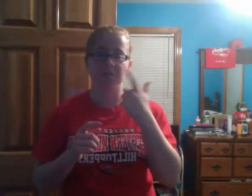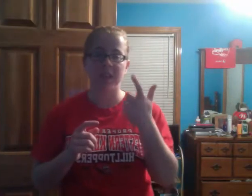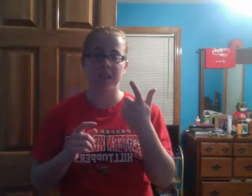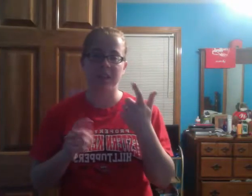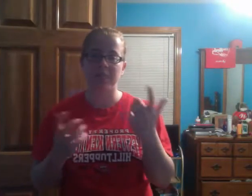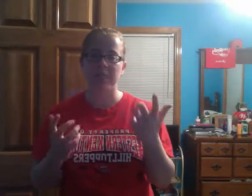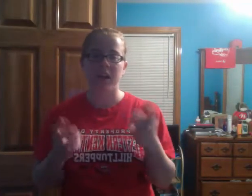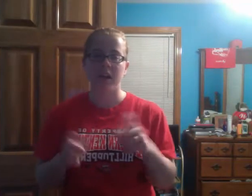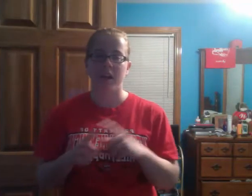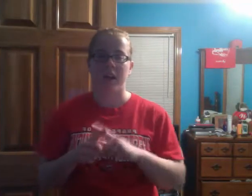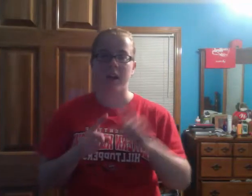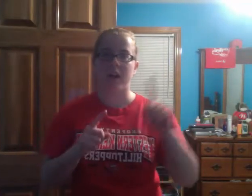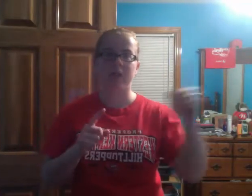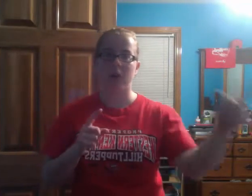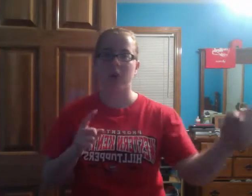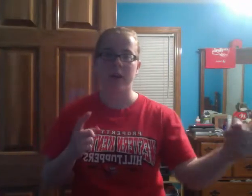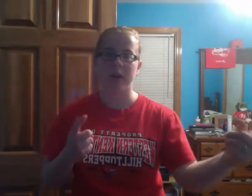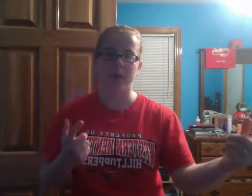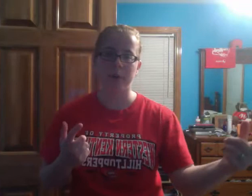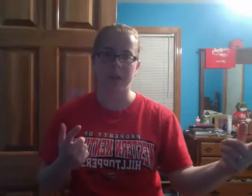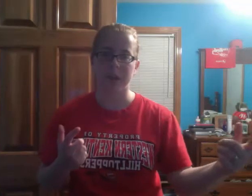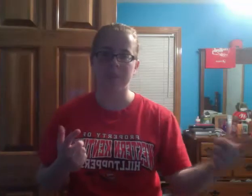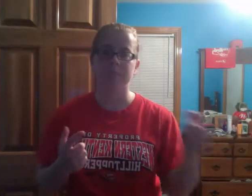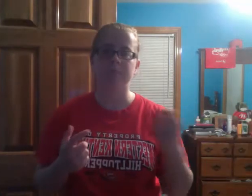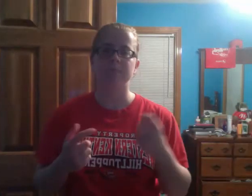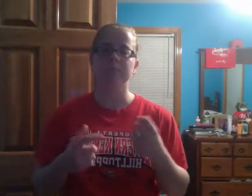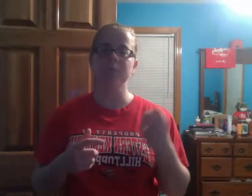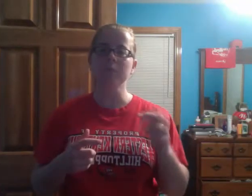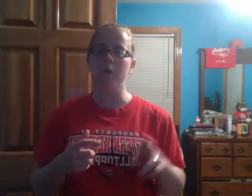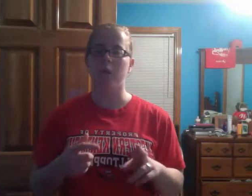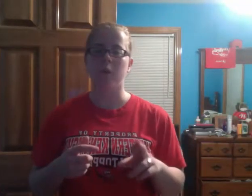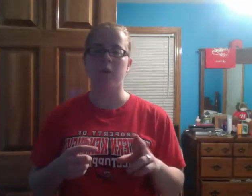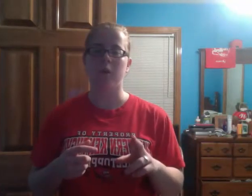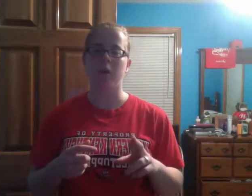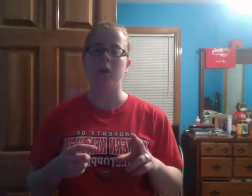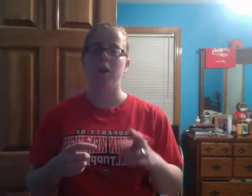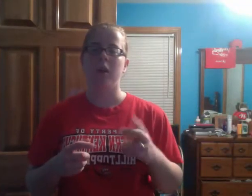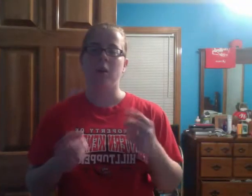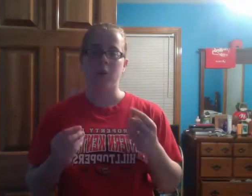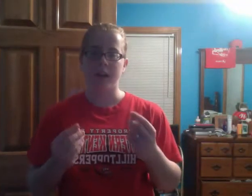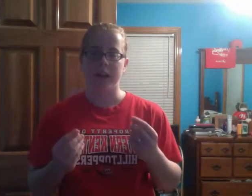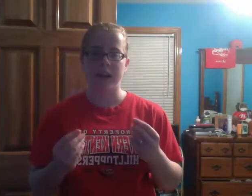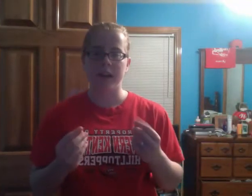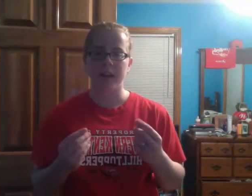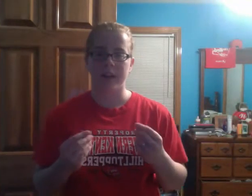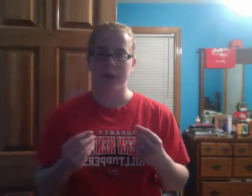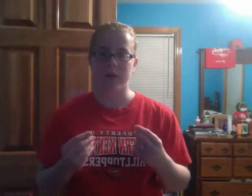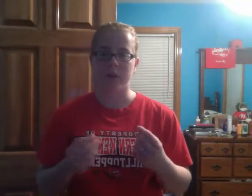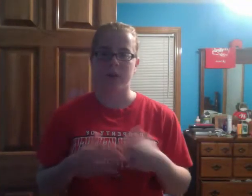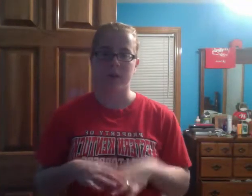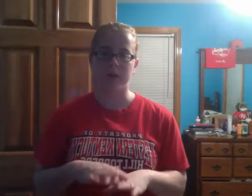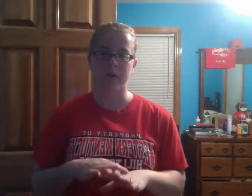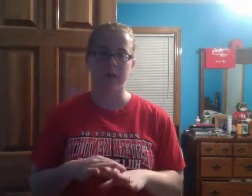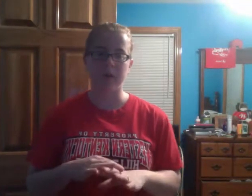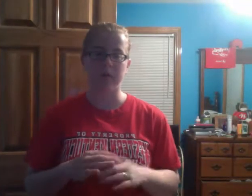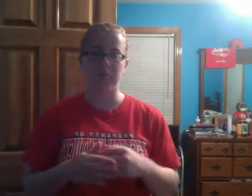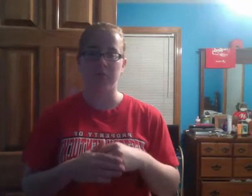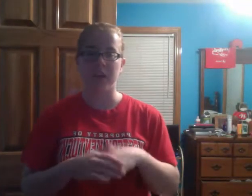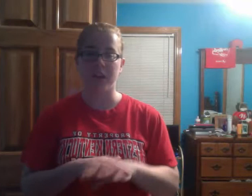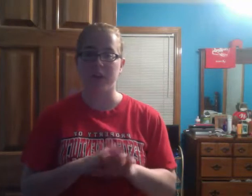see how far away it would be or what I needed to do in order to enter in